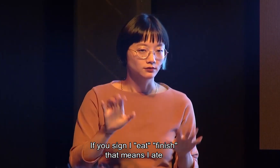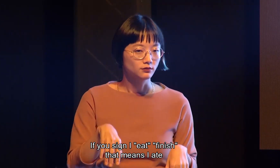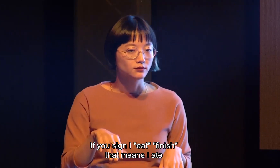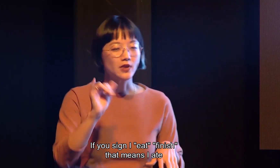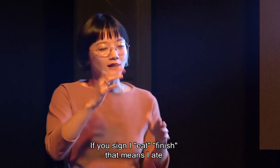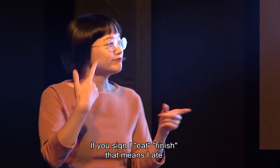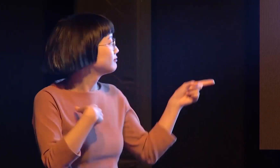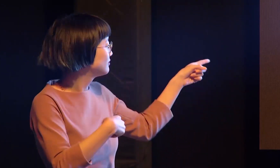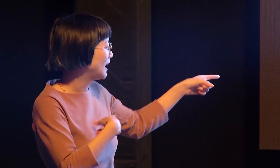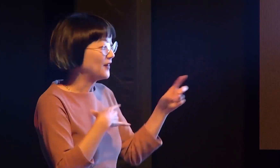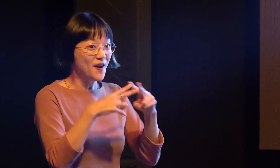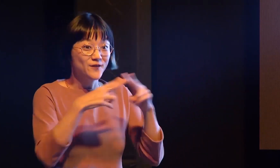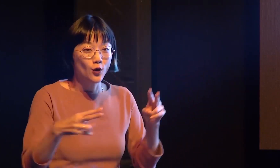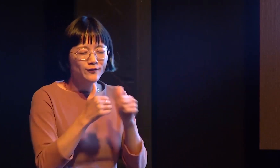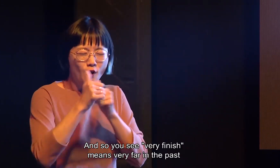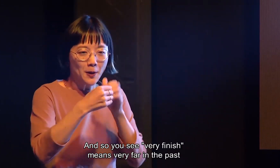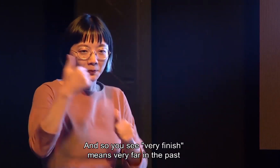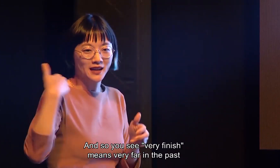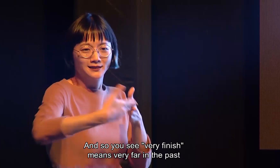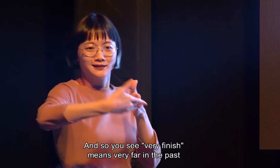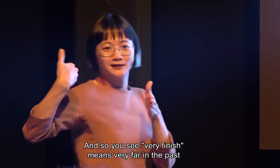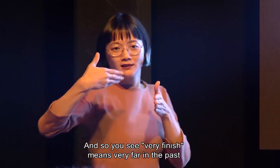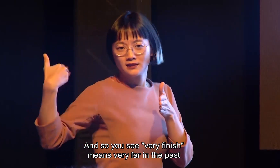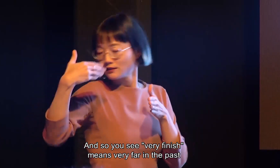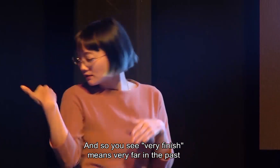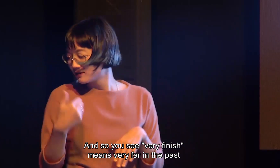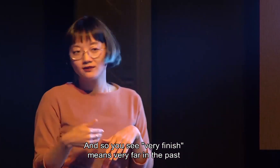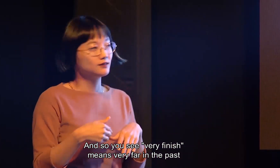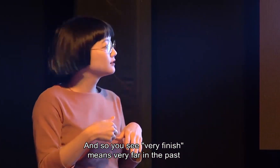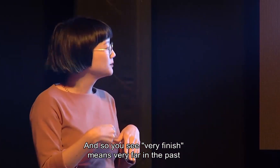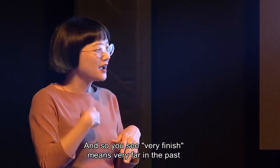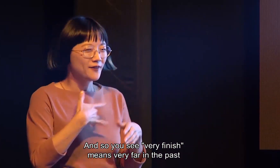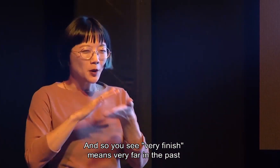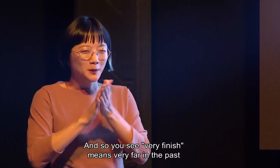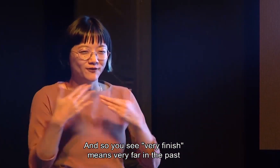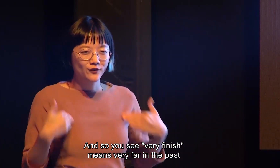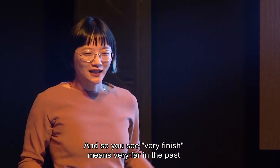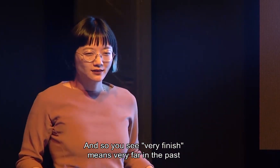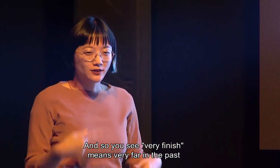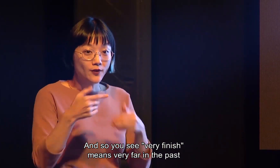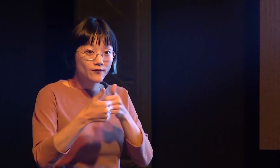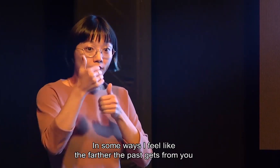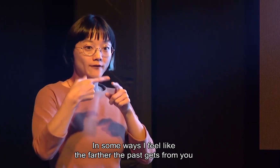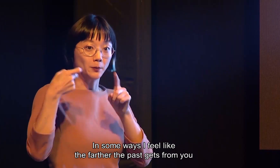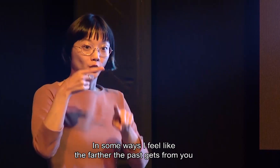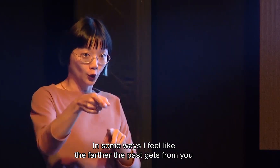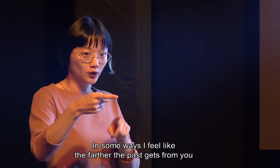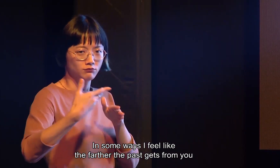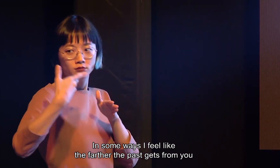ate. And so you see very finish means very far in the past. In some ways, I